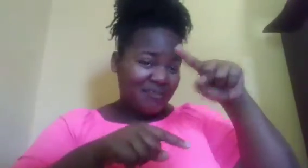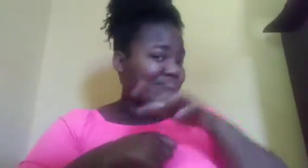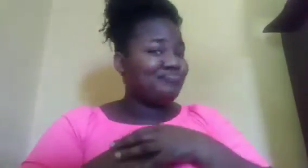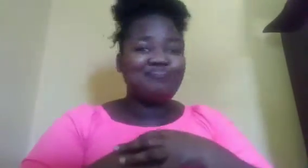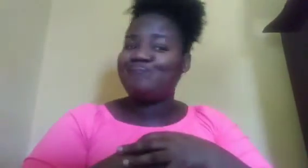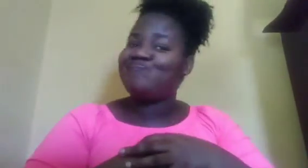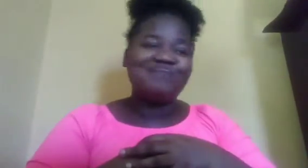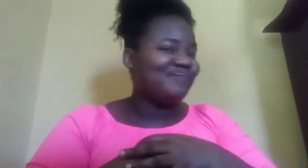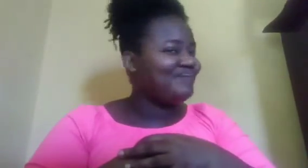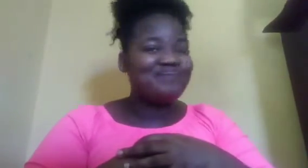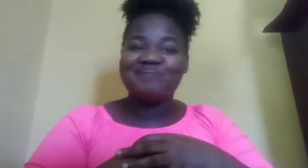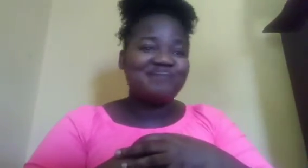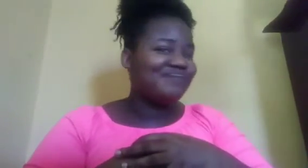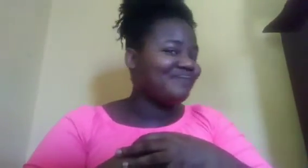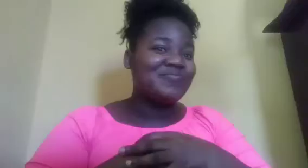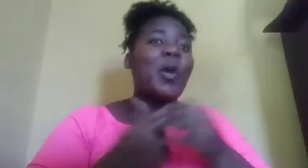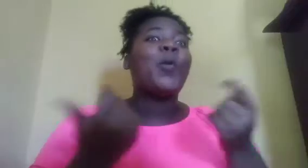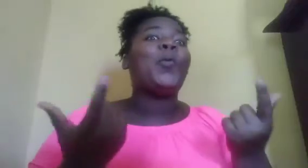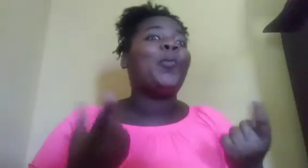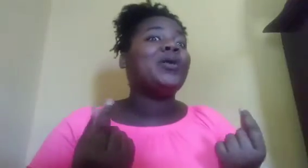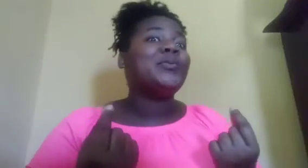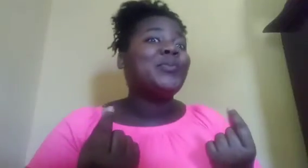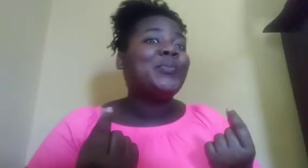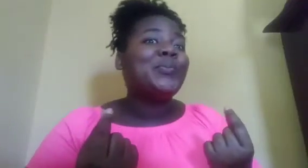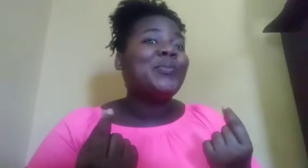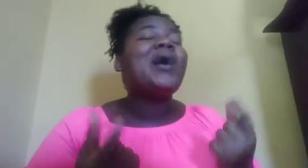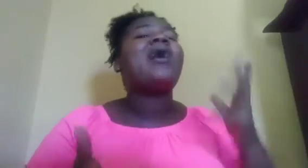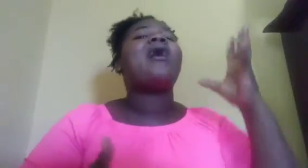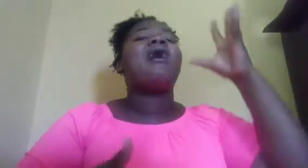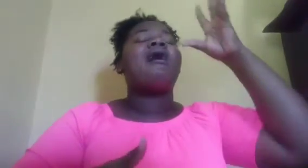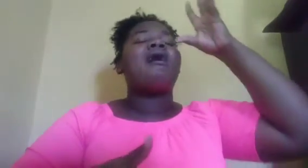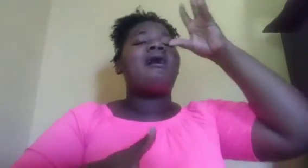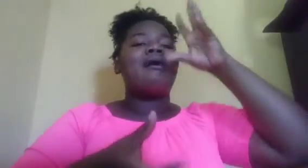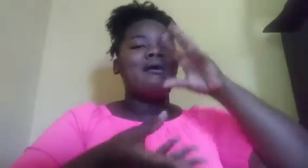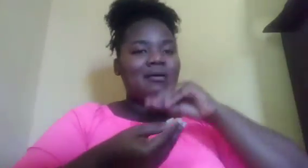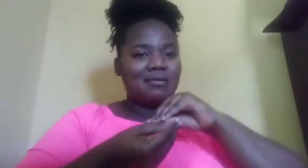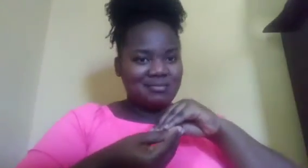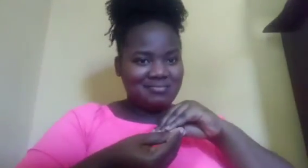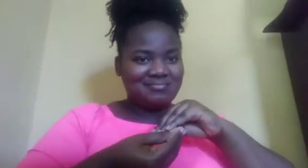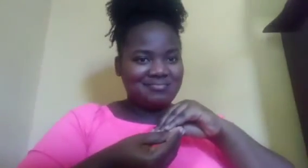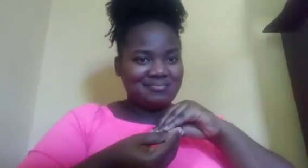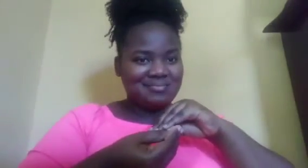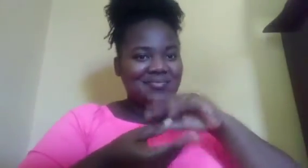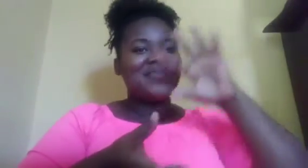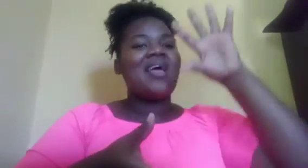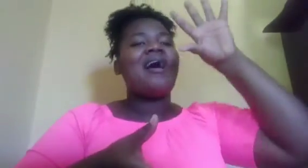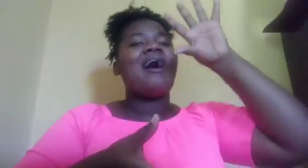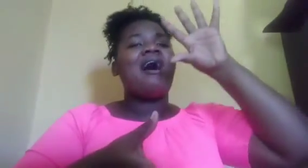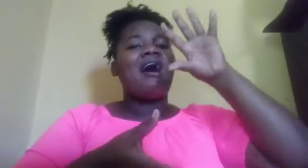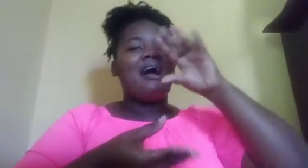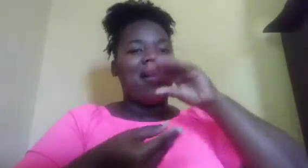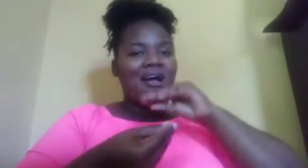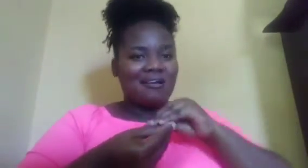Divide? No. What do? We add. We add